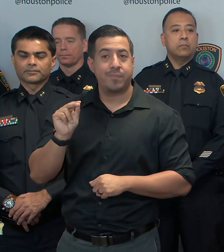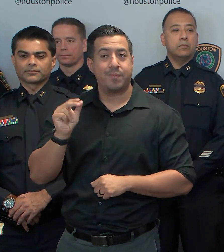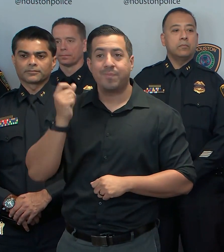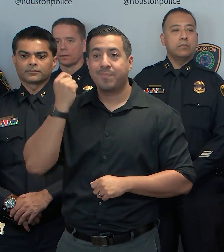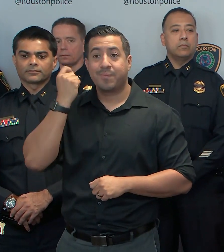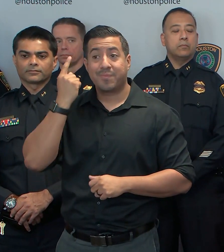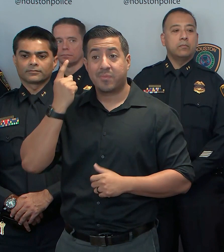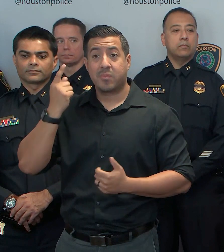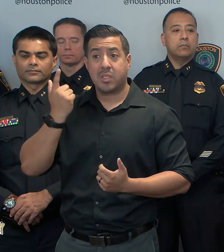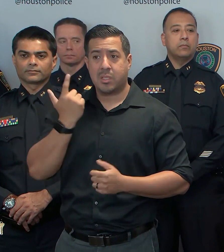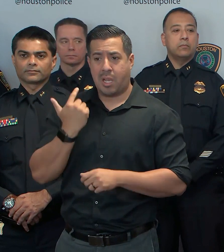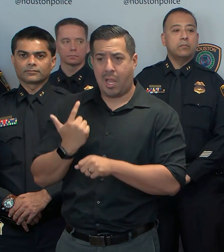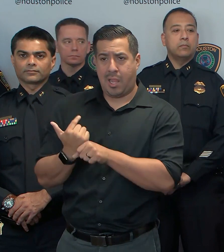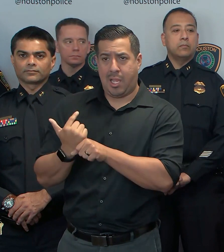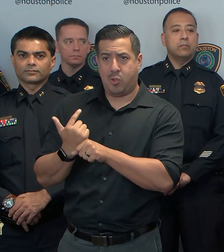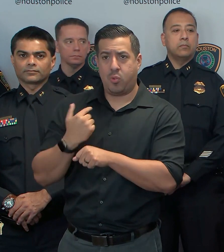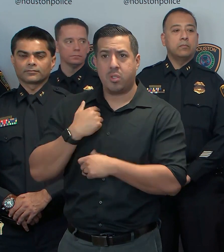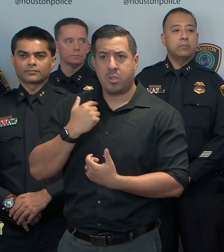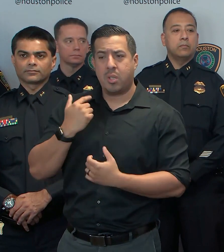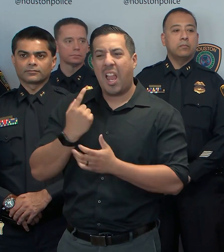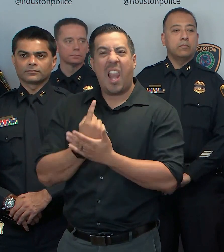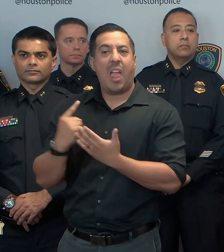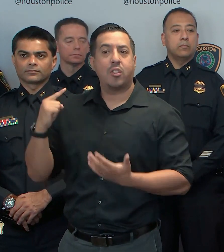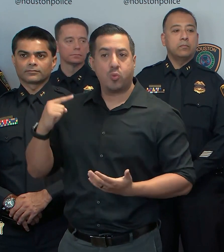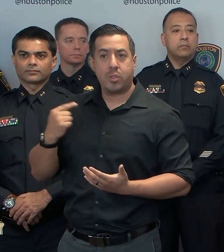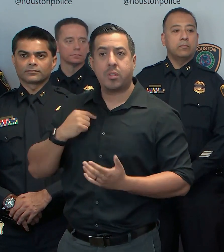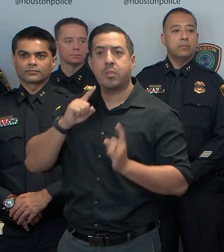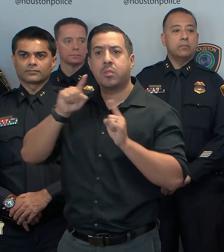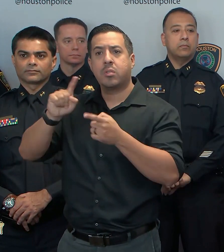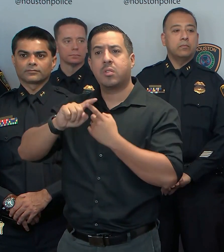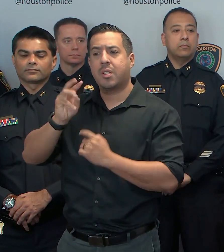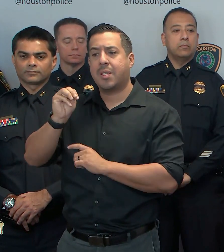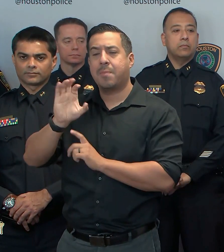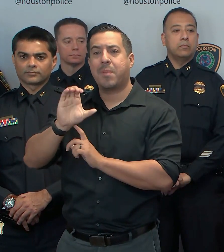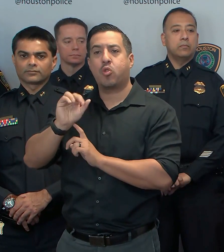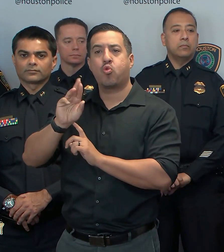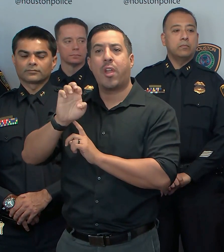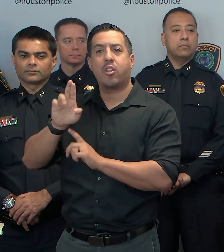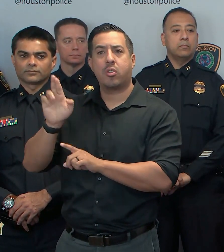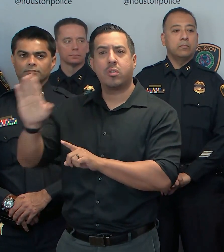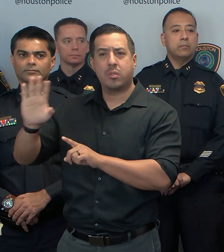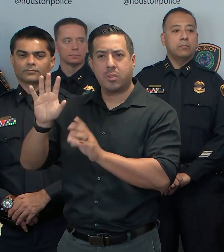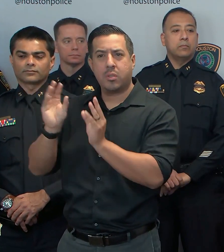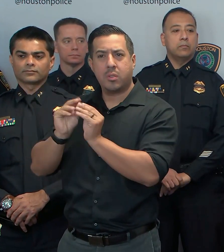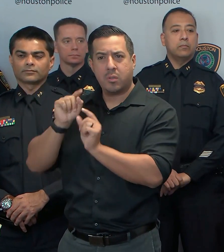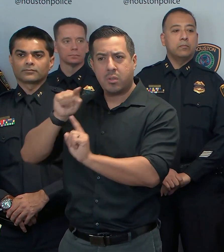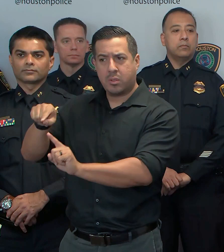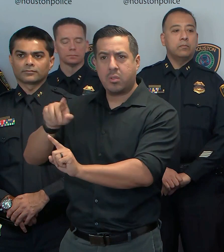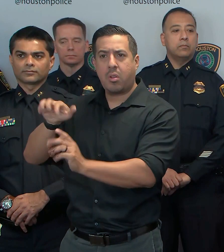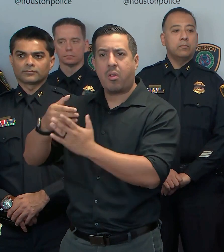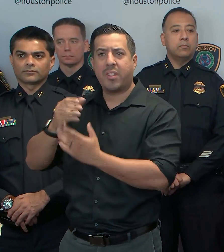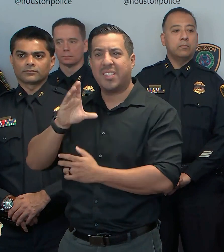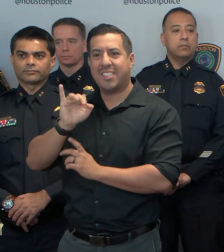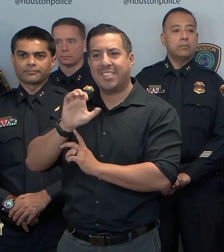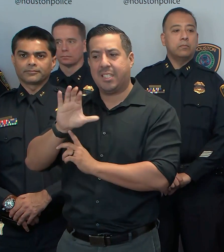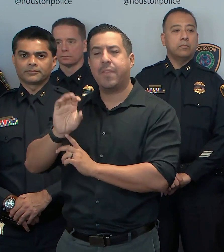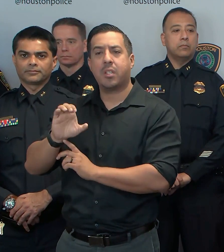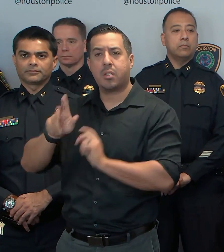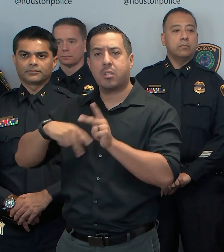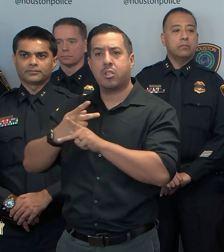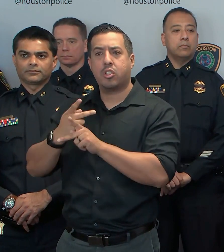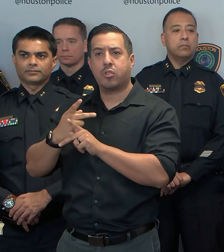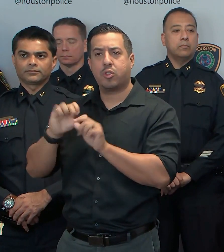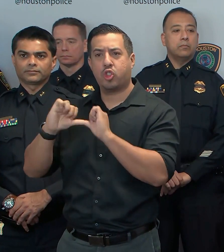week I attended a news conference with residents of the McGregor Super Neighborhood and Riverside Civic Association as